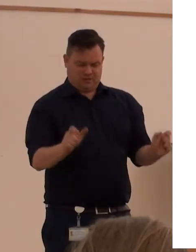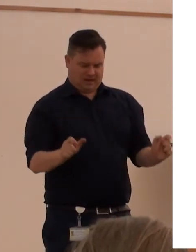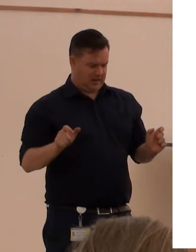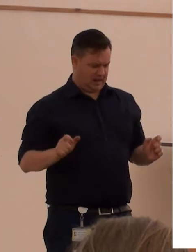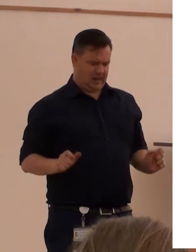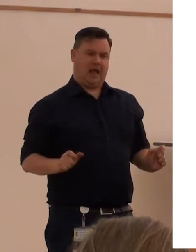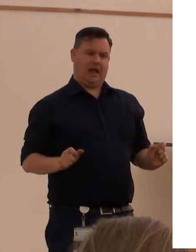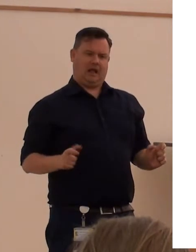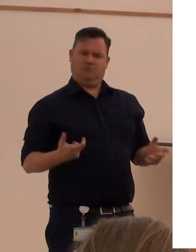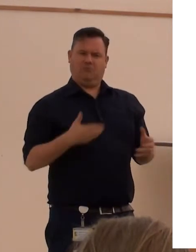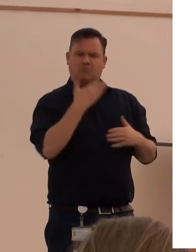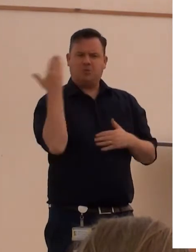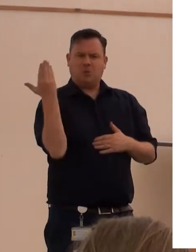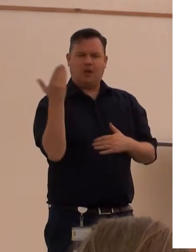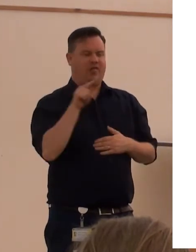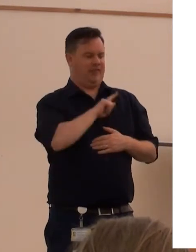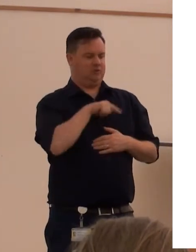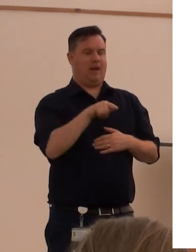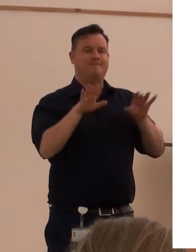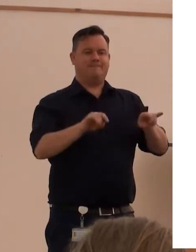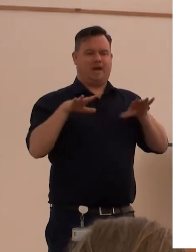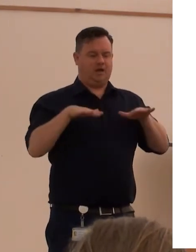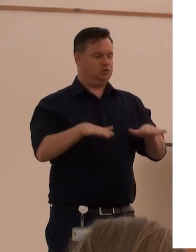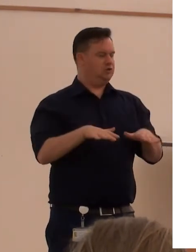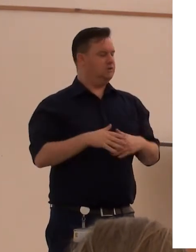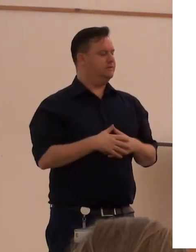that's why it's a miracle. So the bench hasn't collapsed yet.